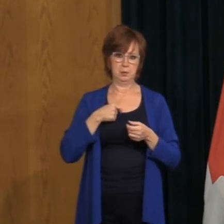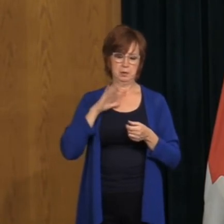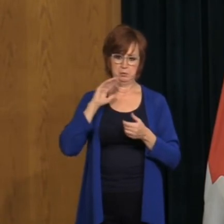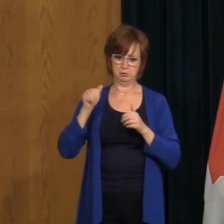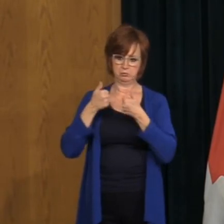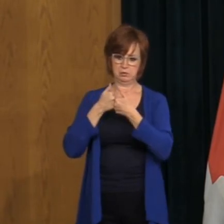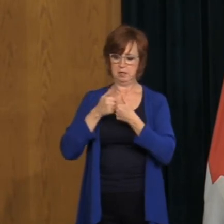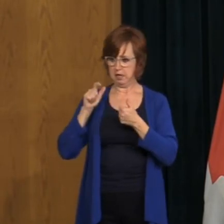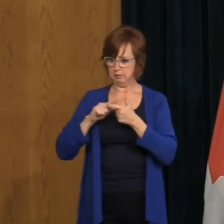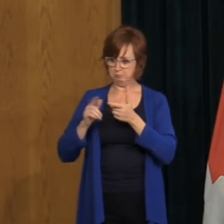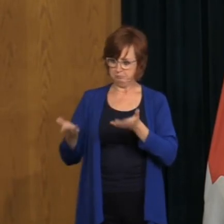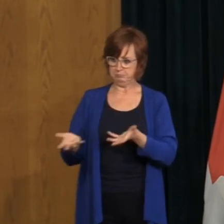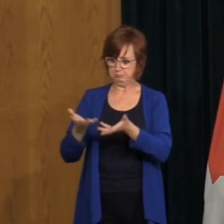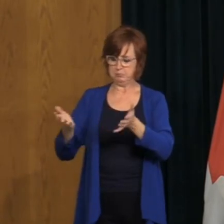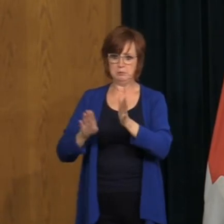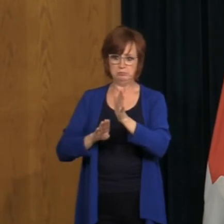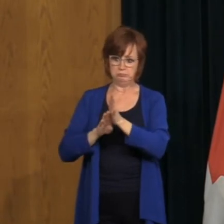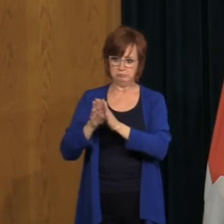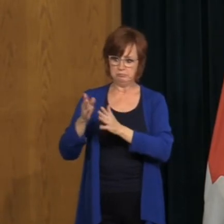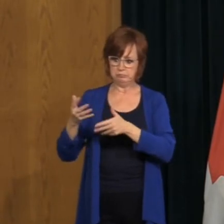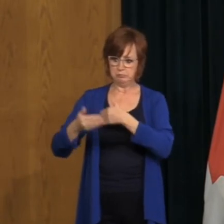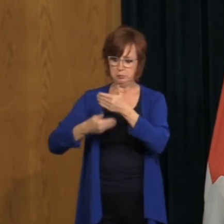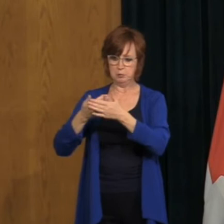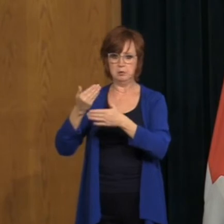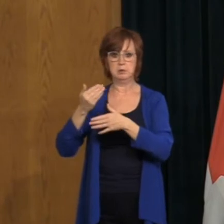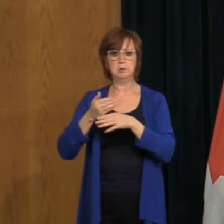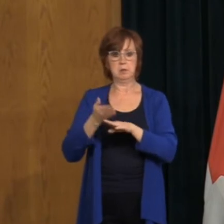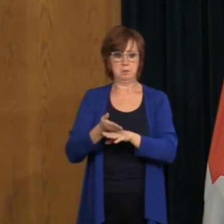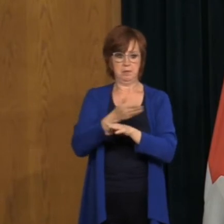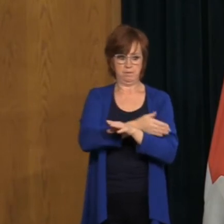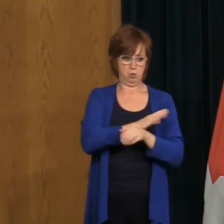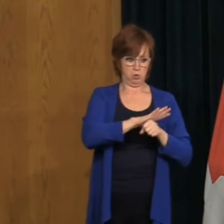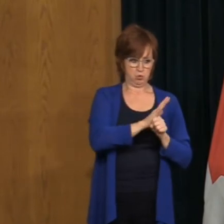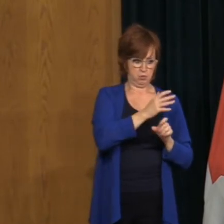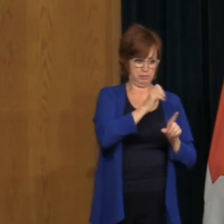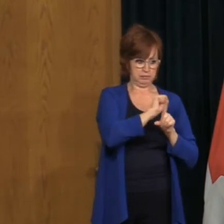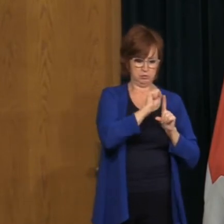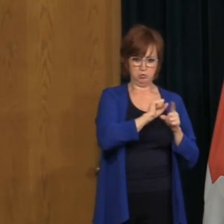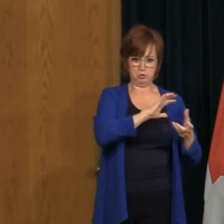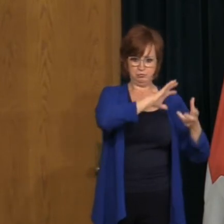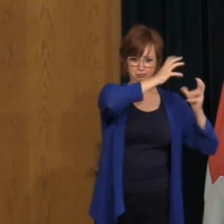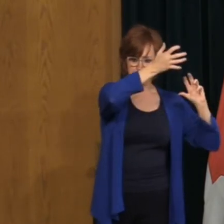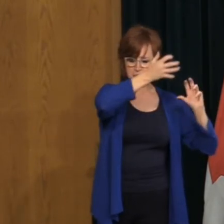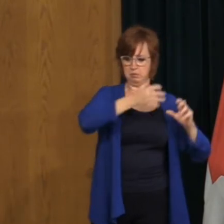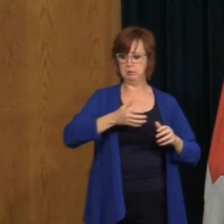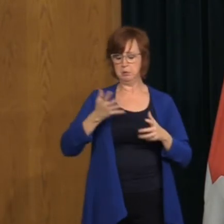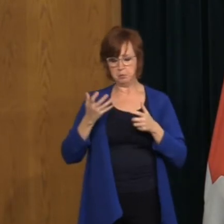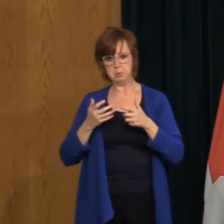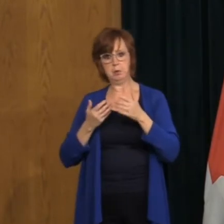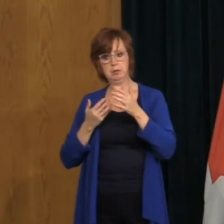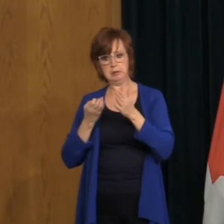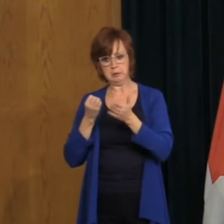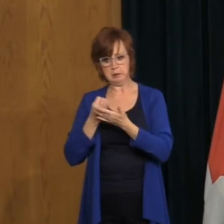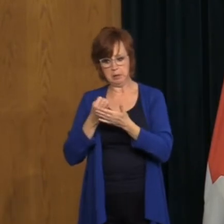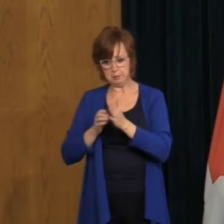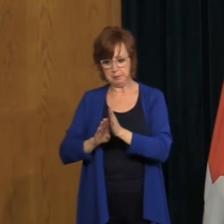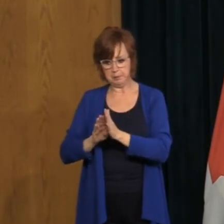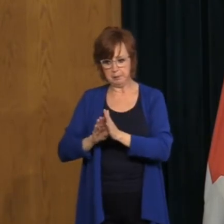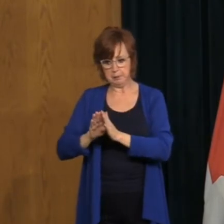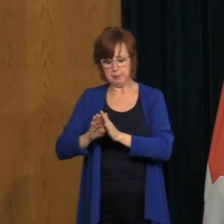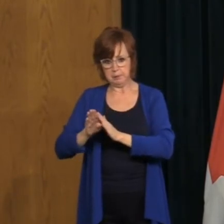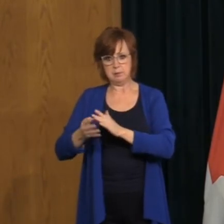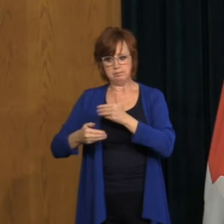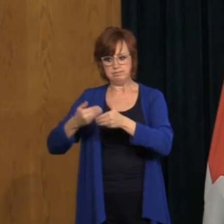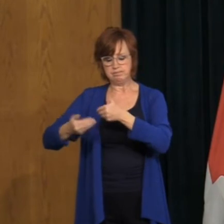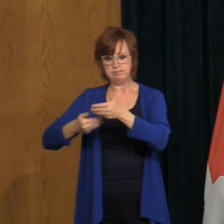grow them back to a place so that they were pre-COVID, bring our residents and our communities back to work, and ultimately